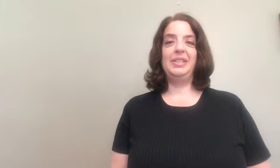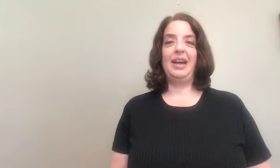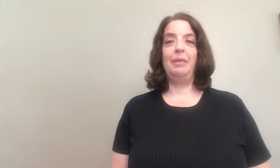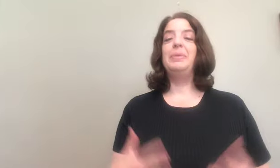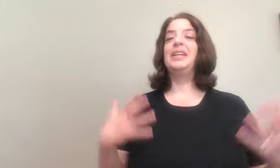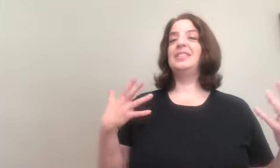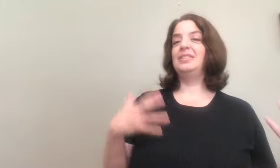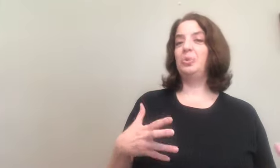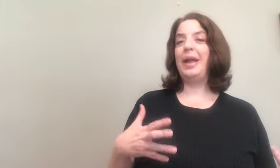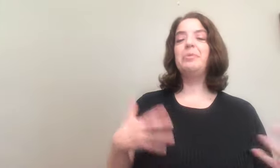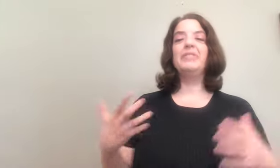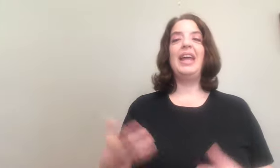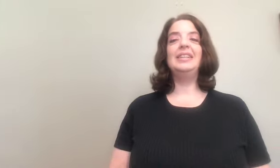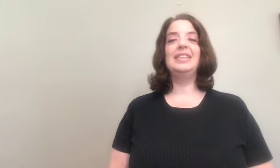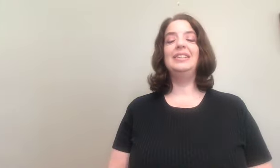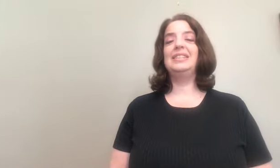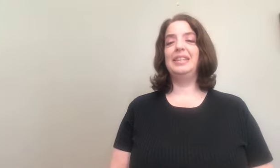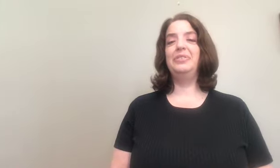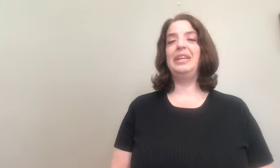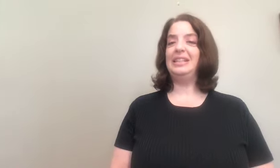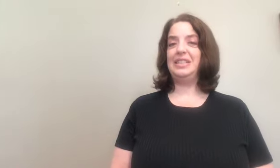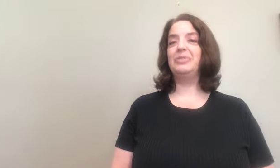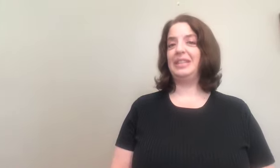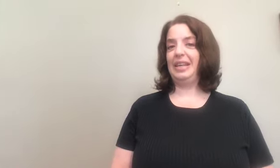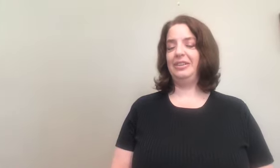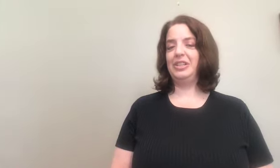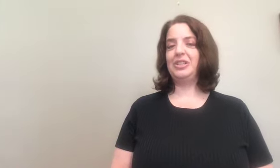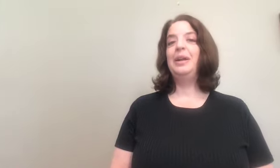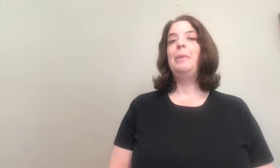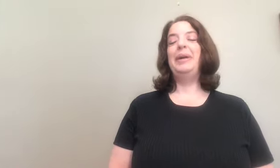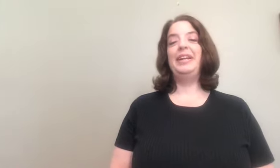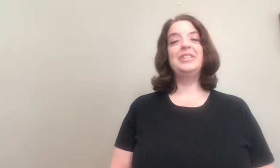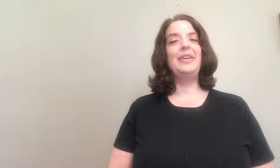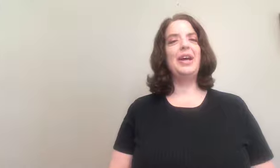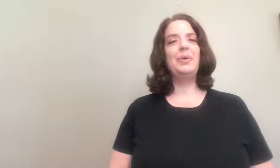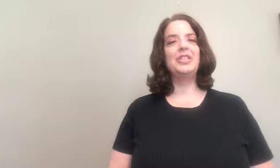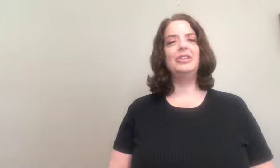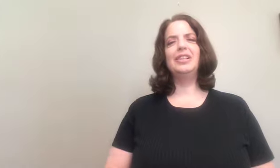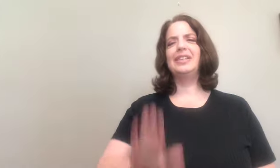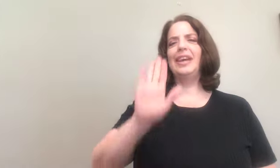sign because the grammar of ASL is significantly different than English. But here's how that question looks again.